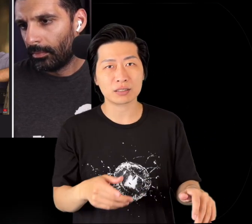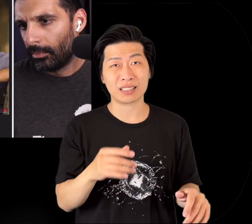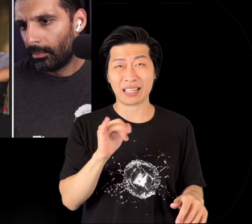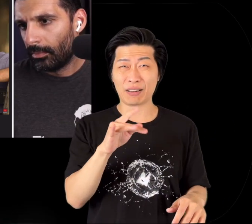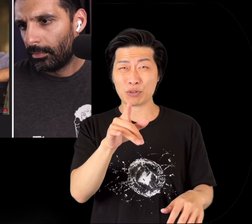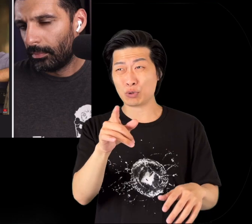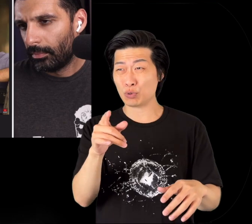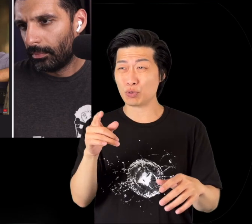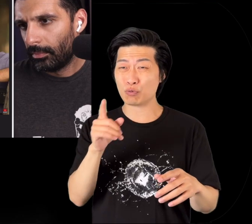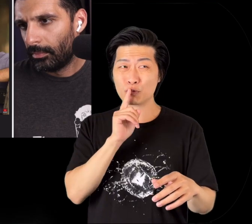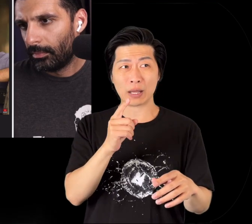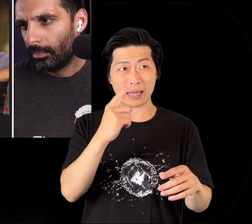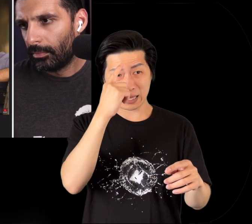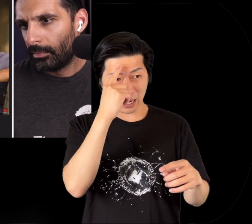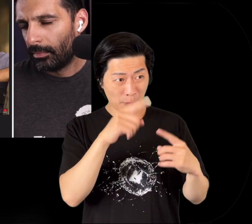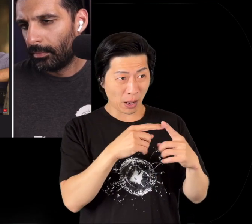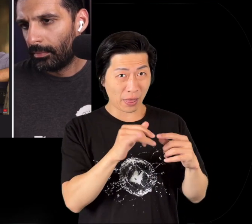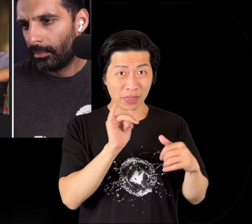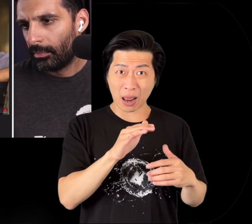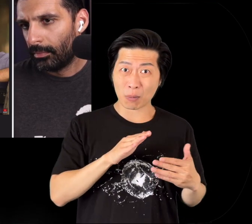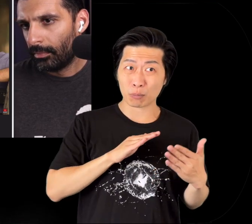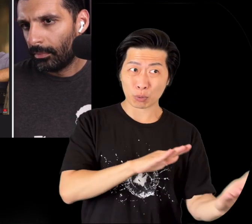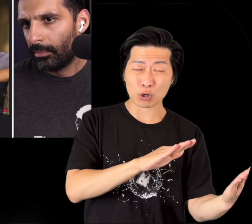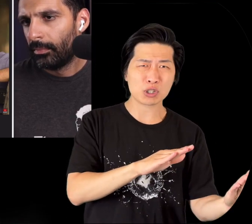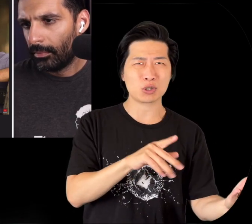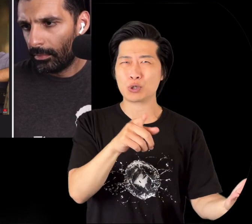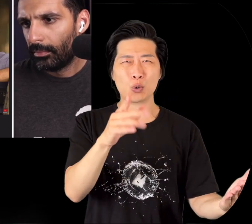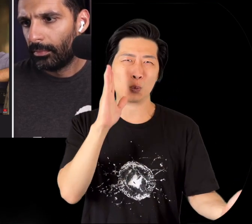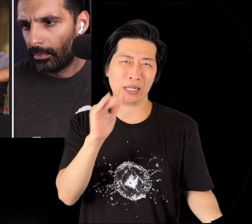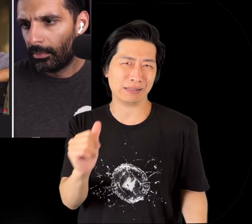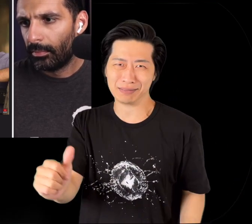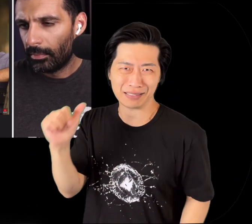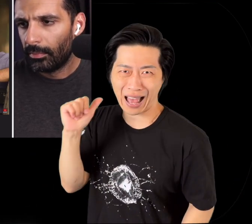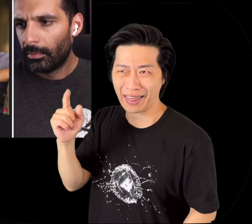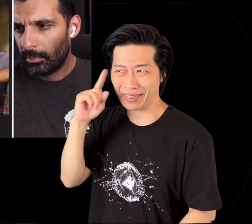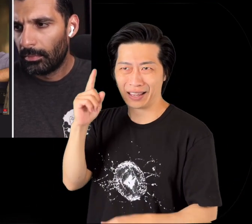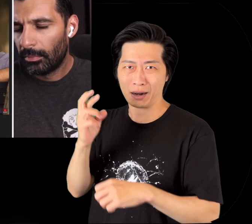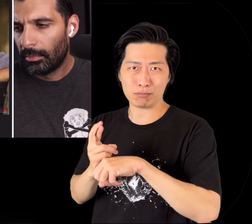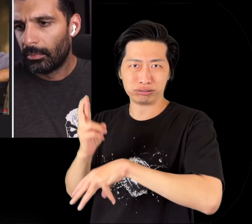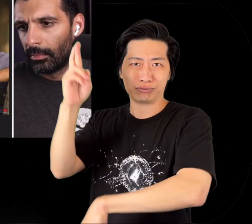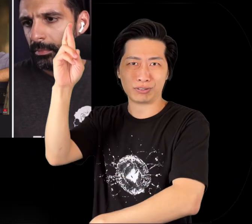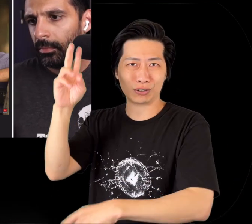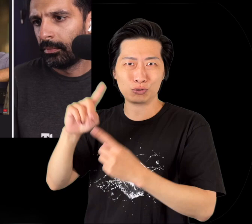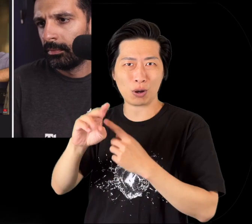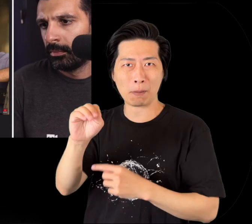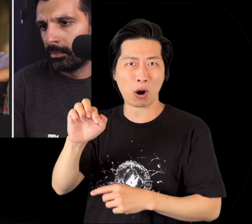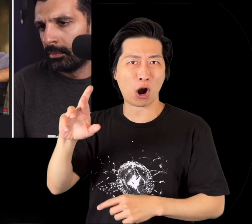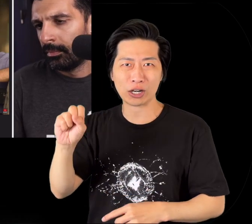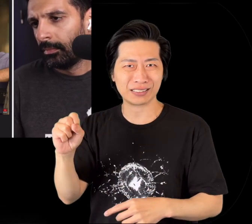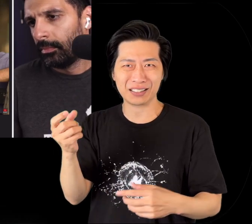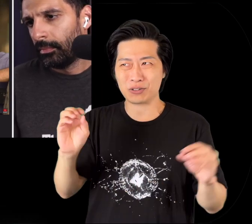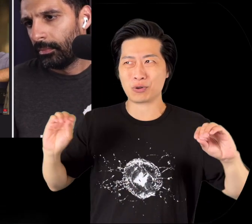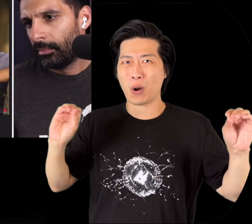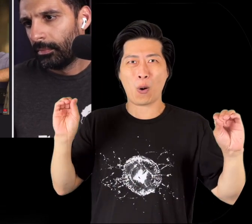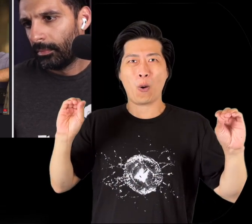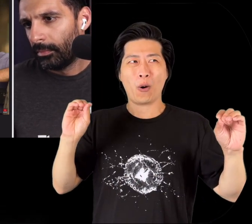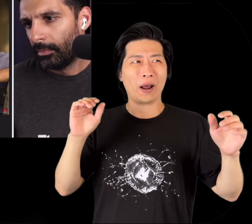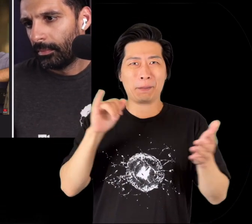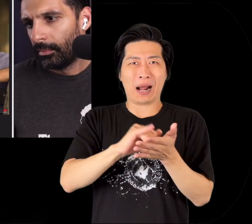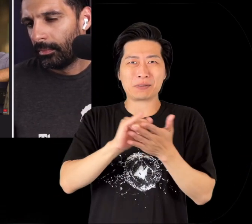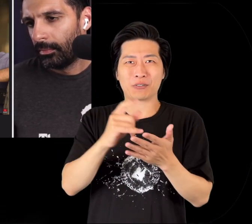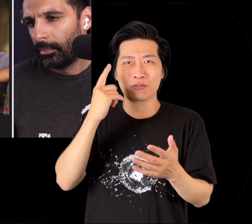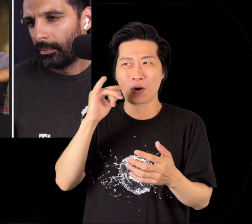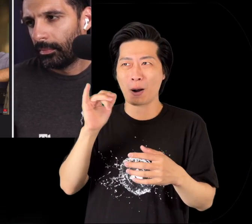wouldn't say, let me create a rocket company to go to Mars. I mean, there's no P&L you can do in 2008 that says that makes